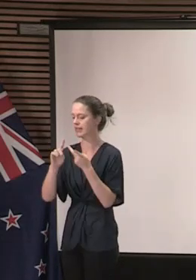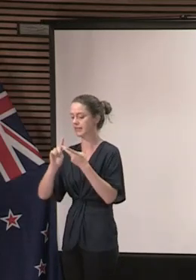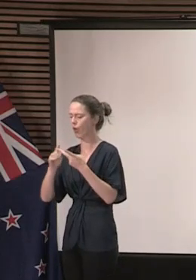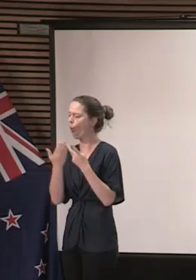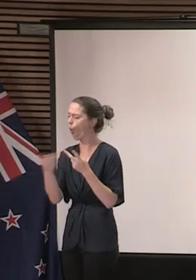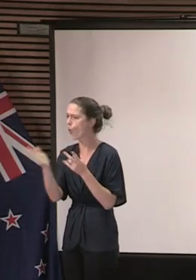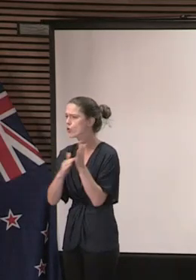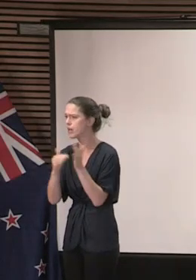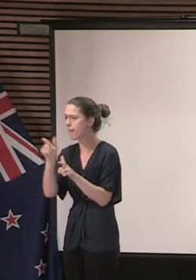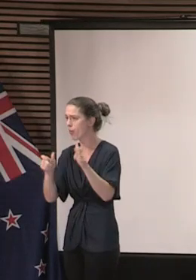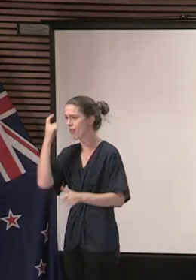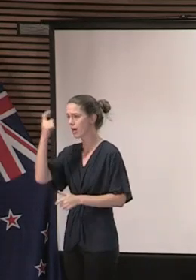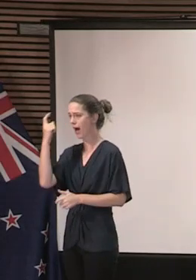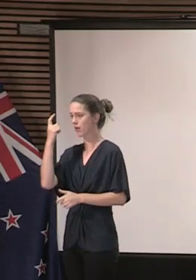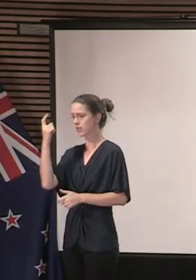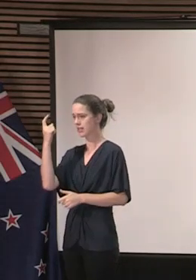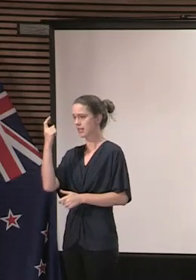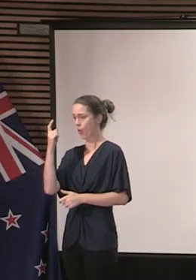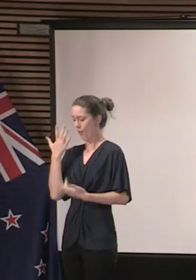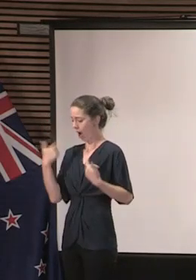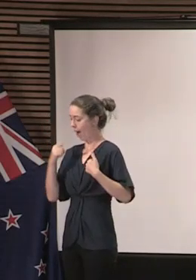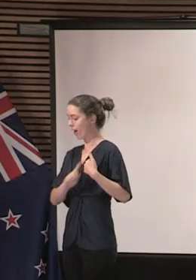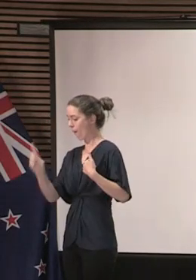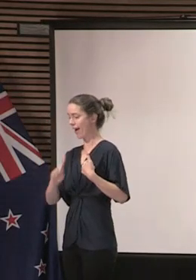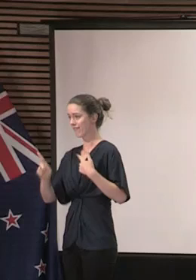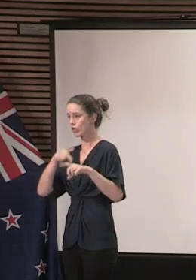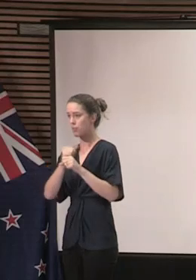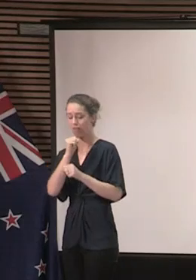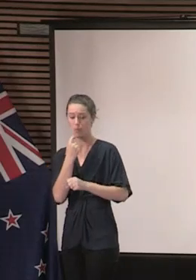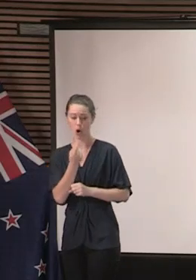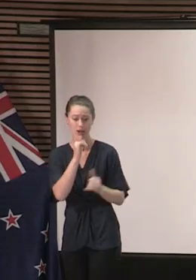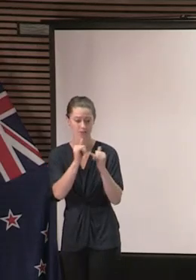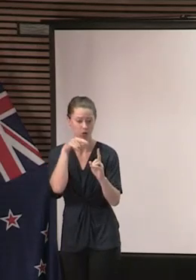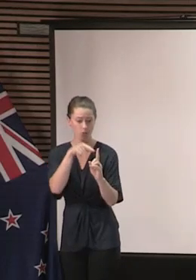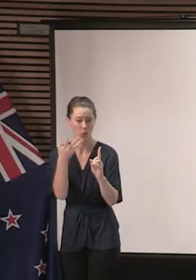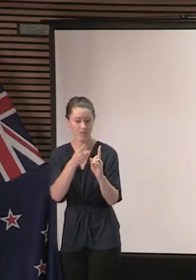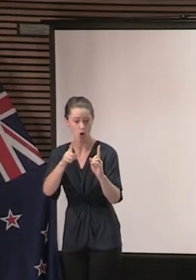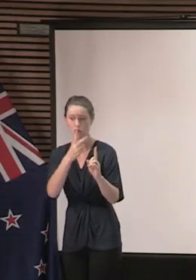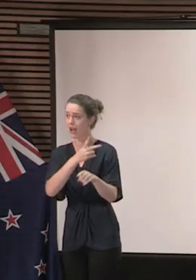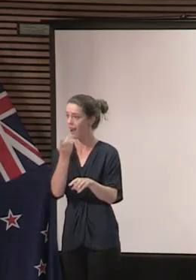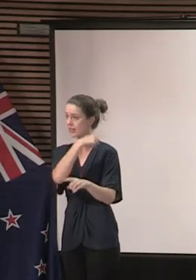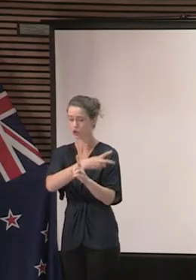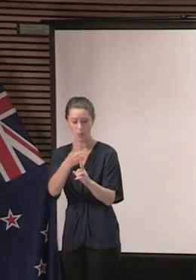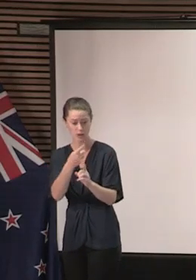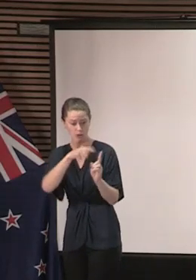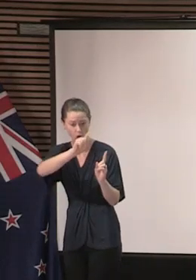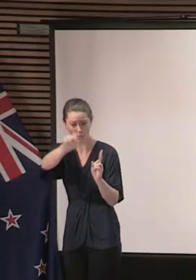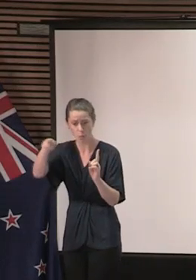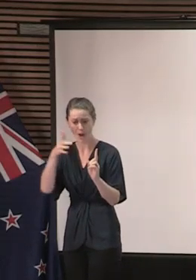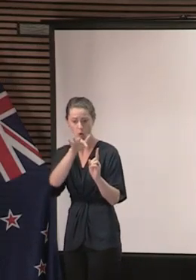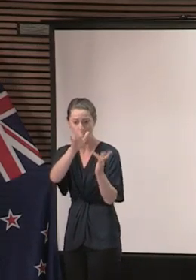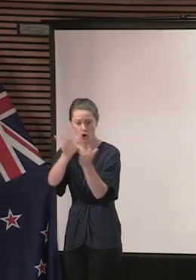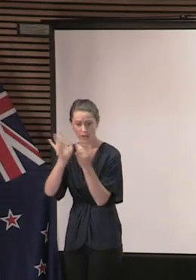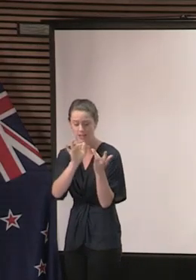Zealanders, think about all your movements as if we may come in an interview tomorrow and try and find out who you've been with. So in all of our contact tracing, having